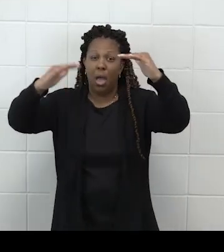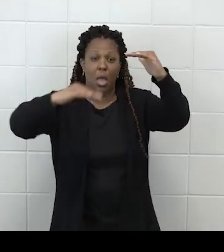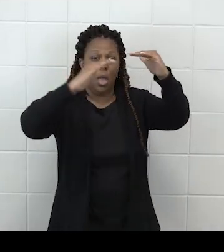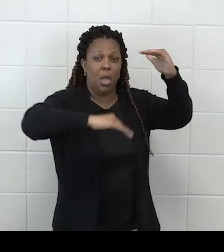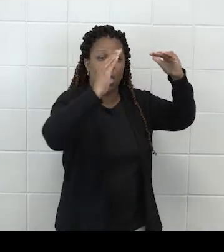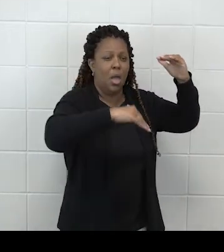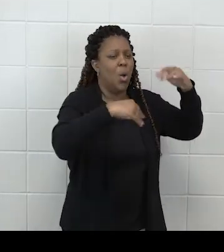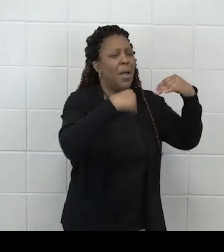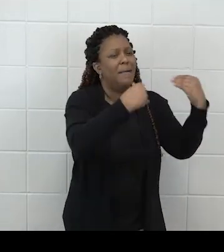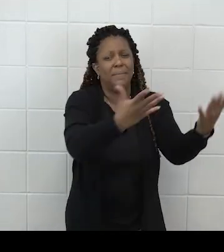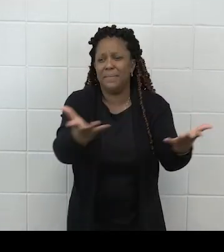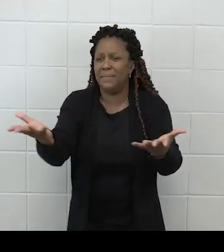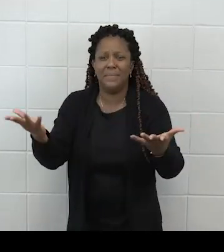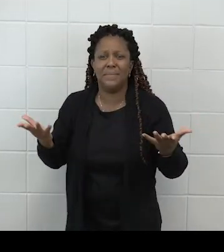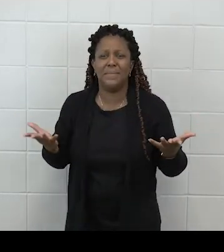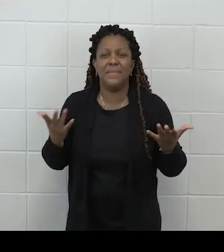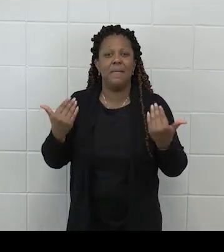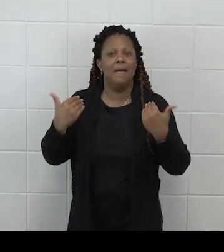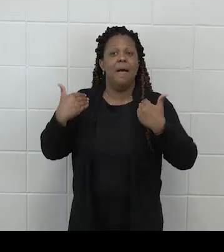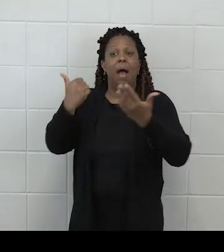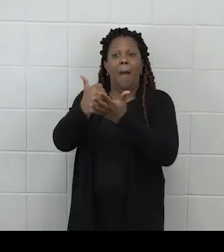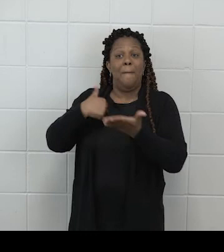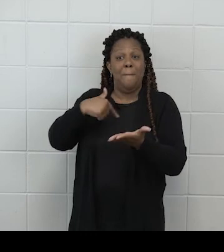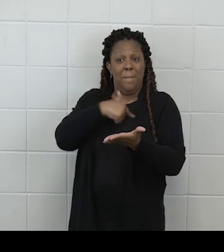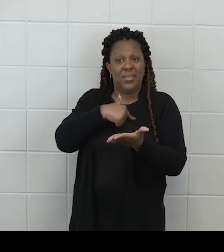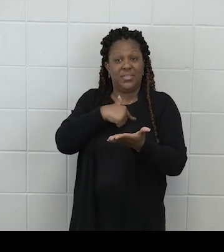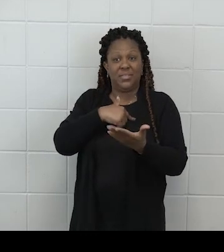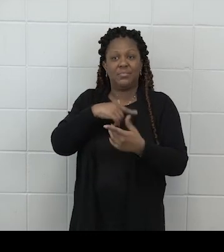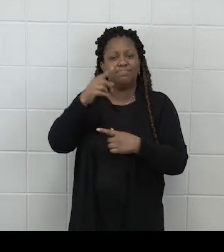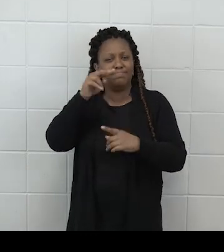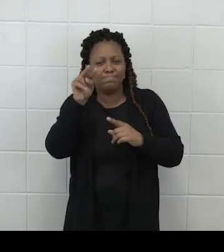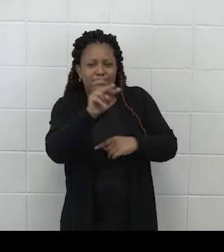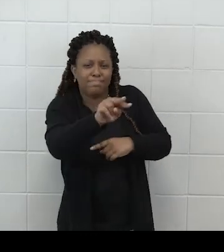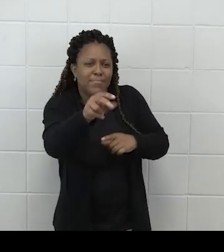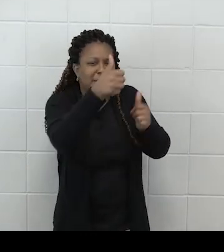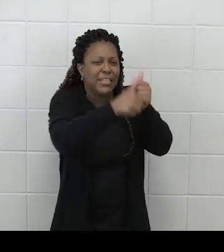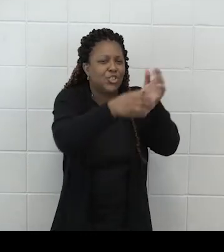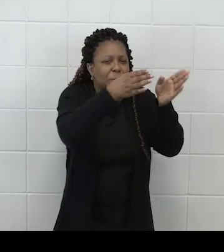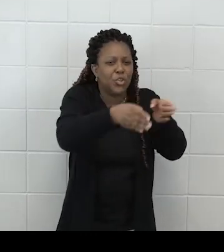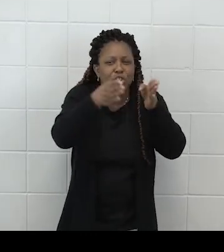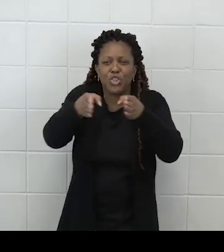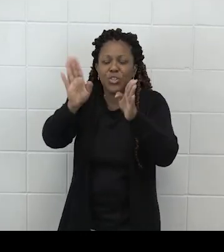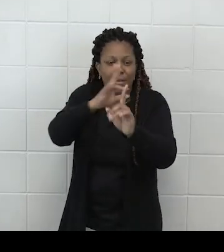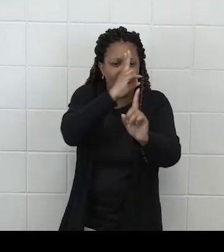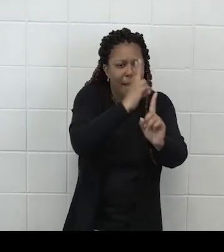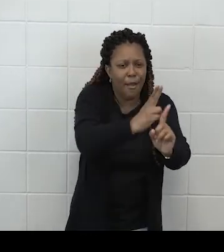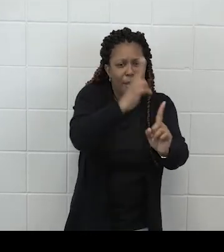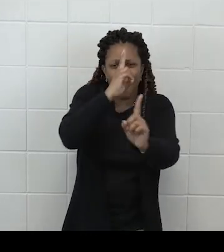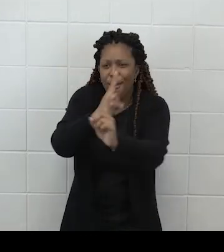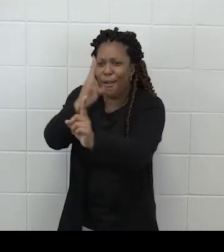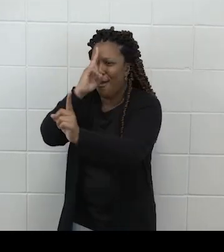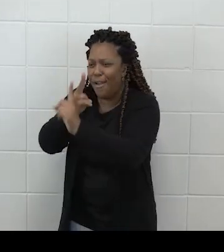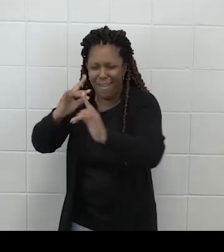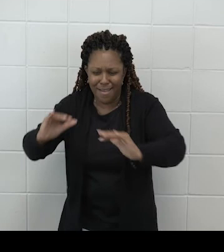Call us to have a loving heart that respects and uplifts the humanity and dignity of every person.